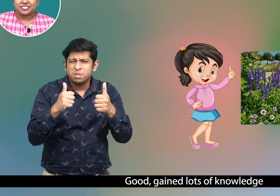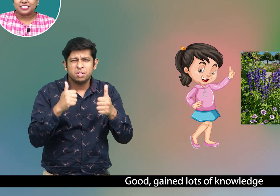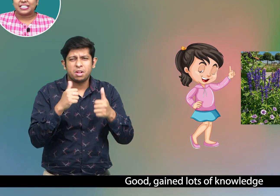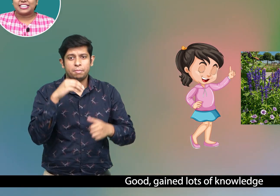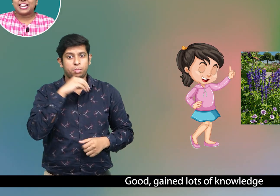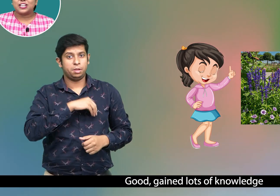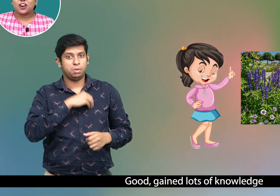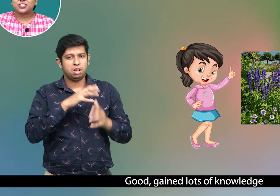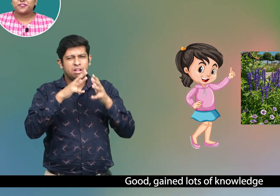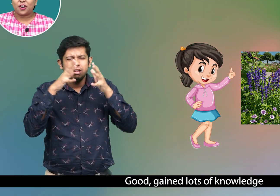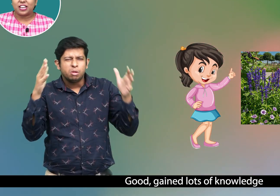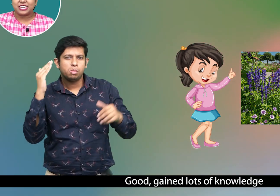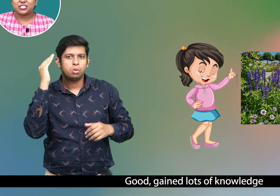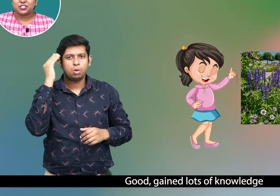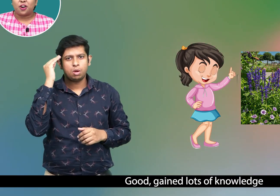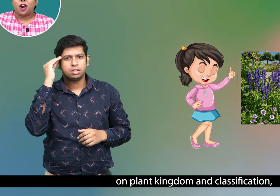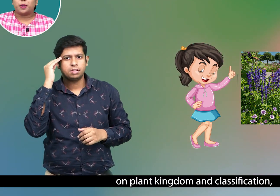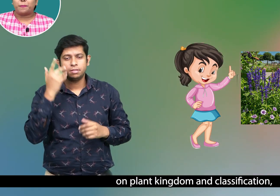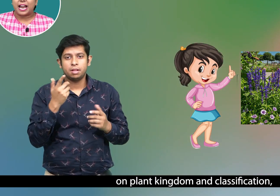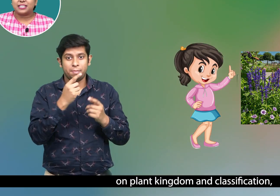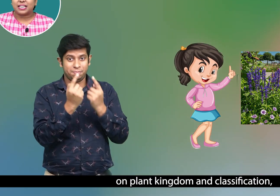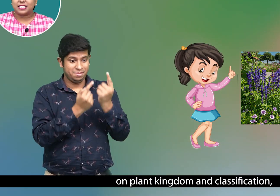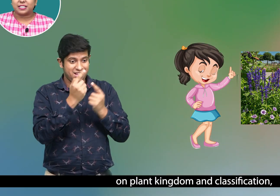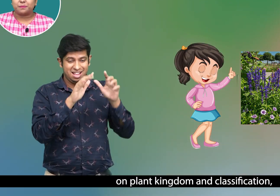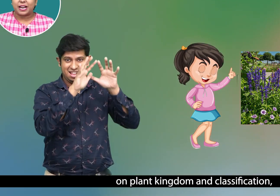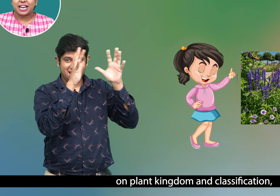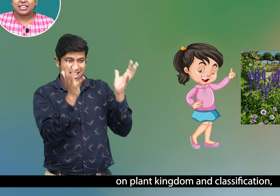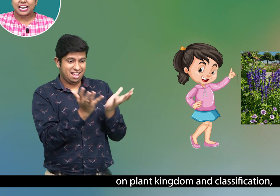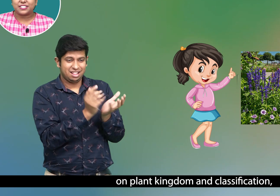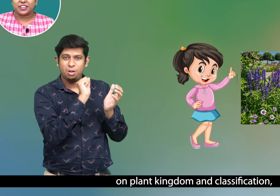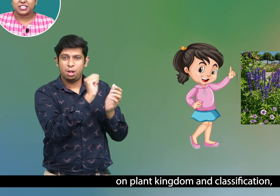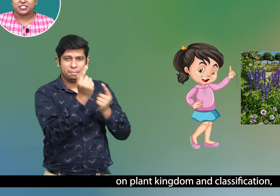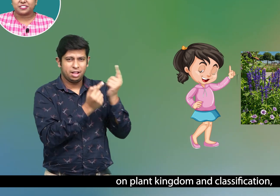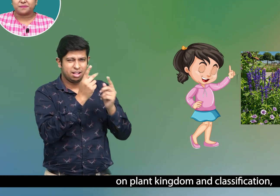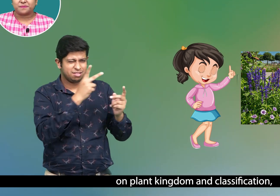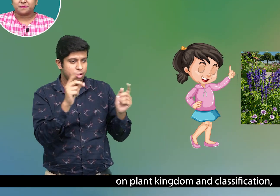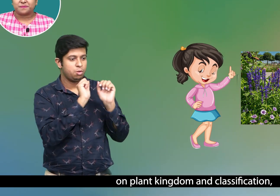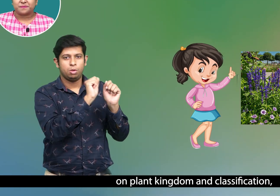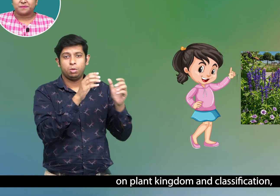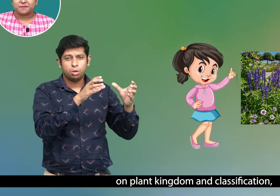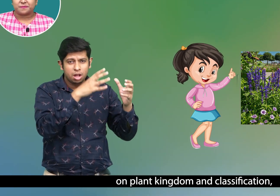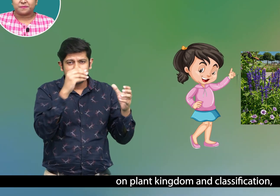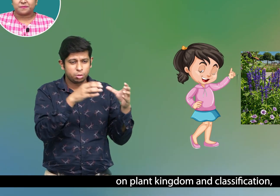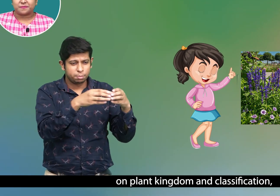Good. Gained lots of knowledge on plant kingdom and classification.